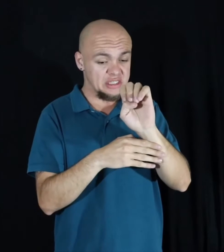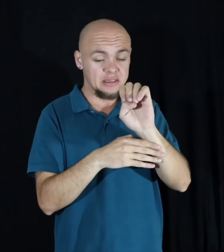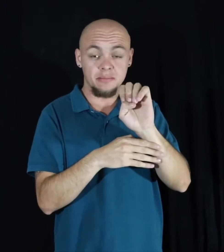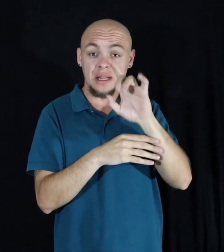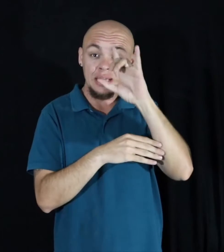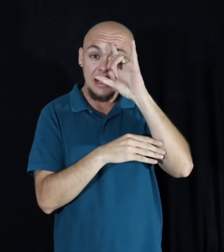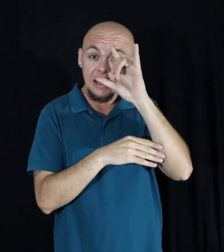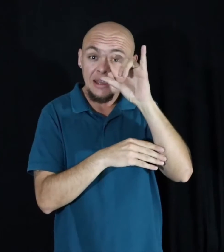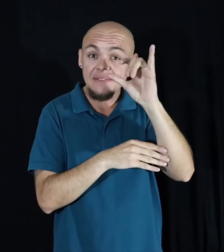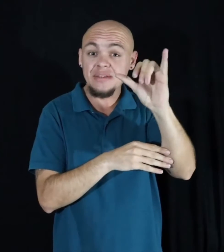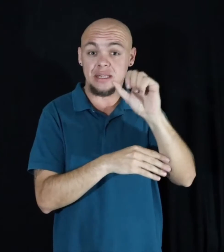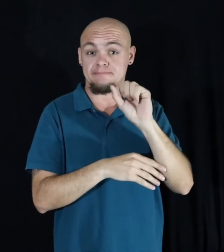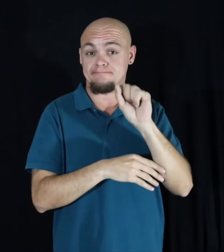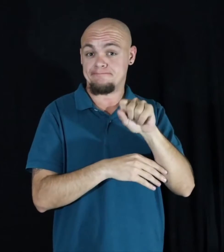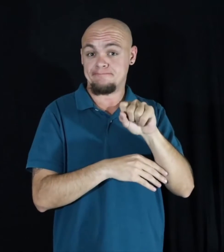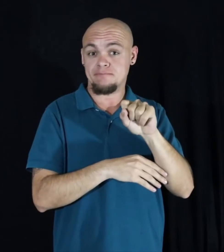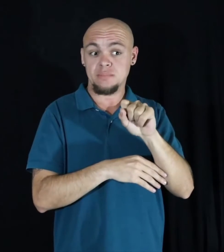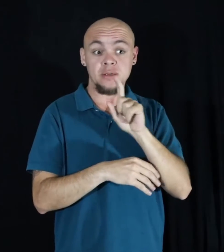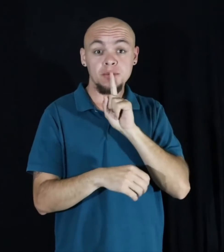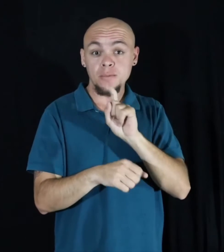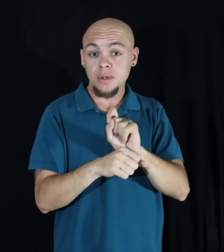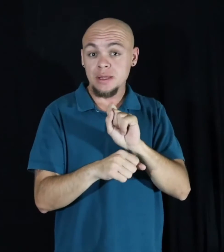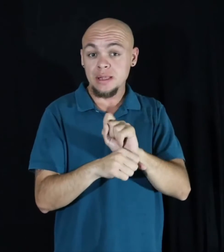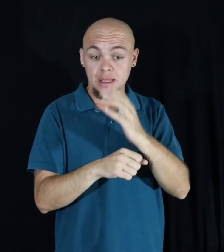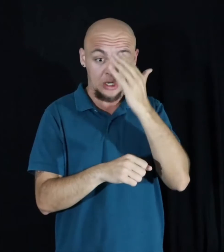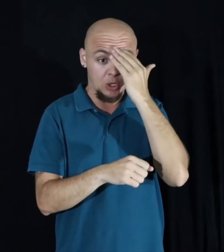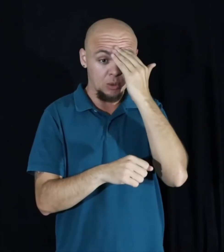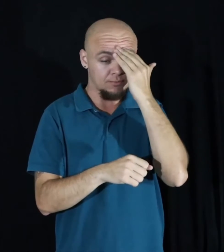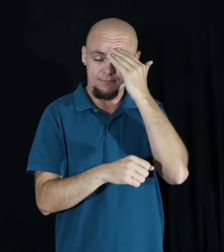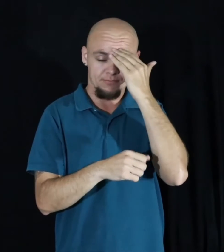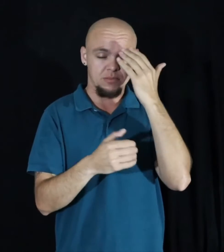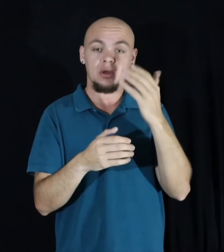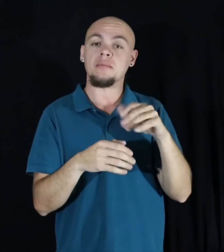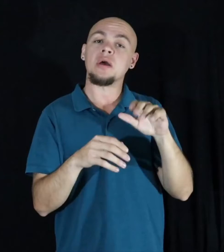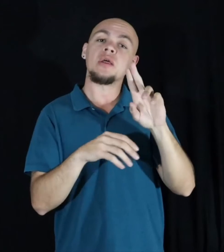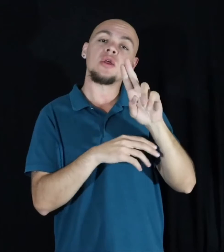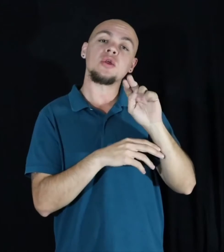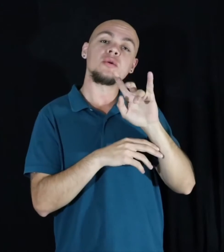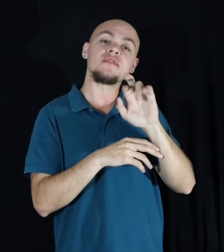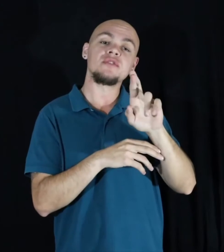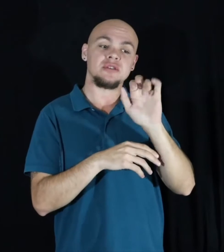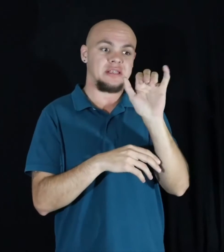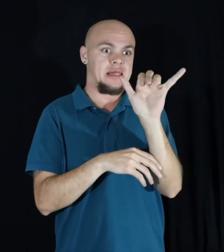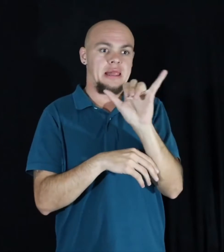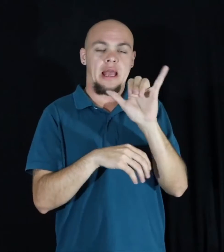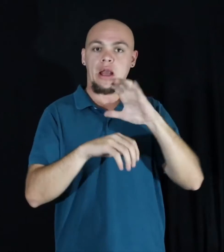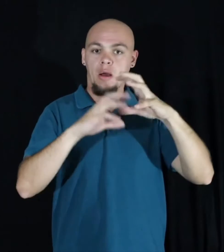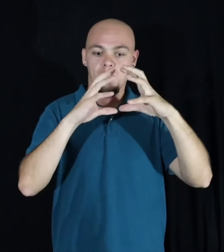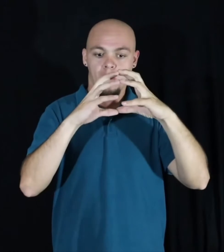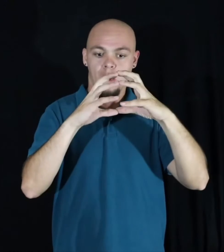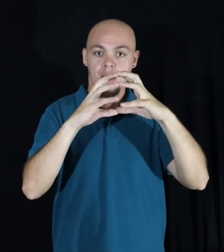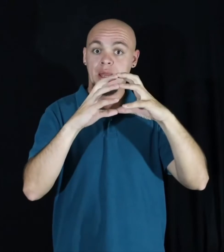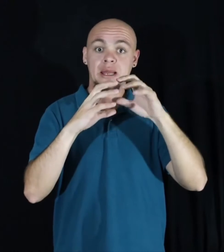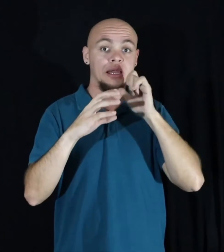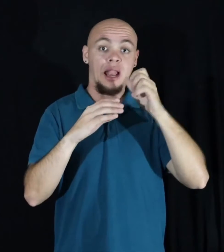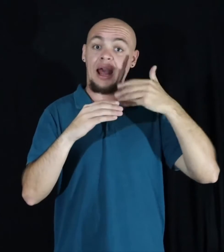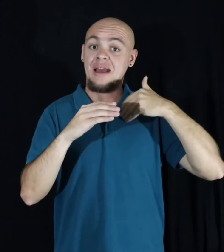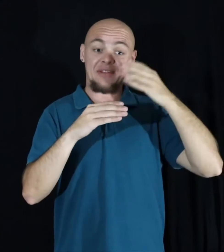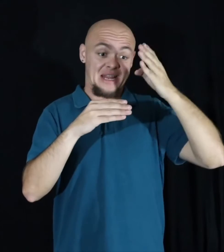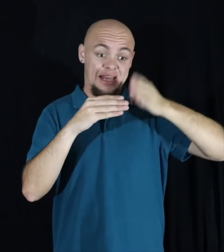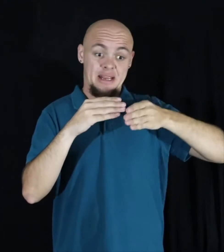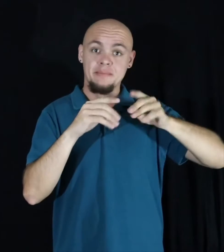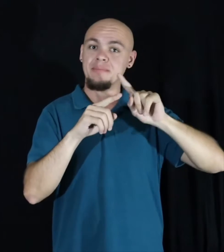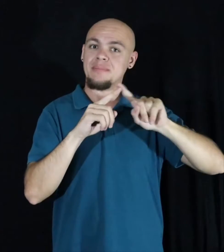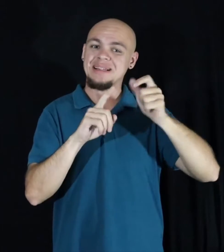infinite? In fact, no one really knows. But the universe may be like the surface of a ball. It has no end, but yet is